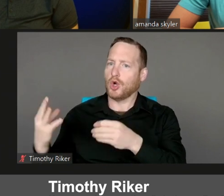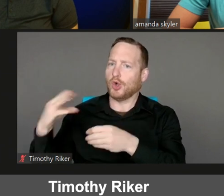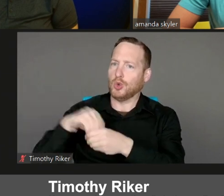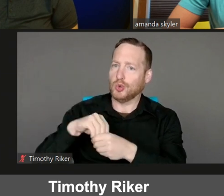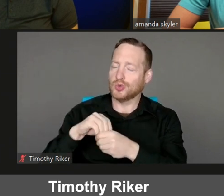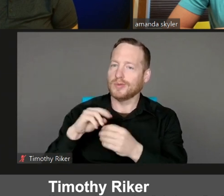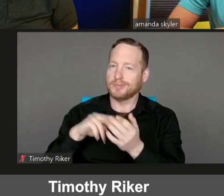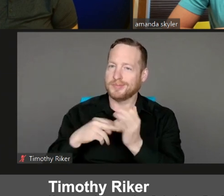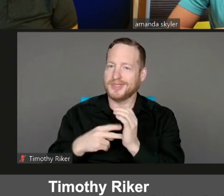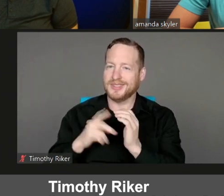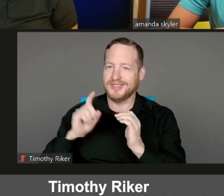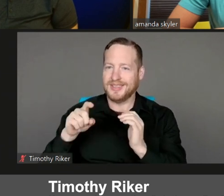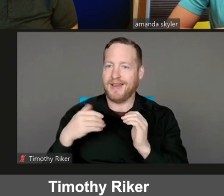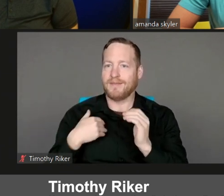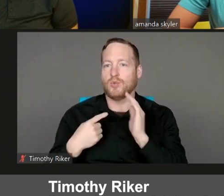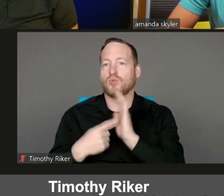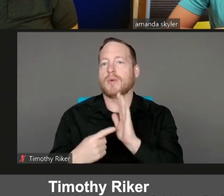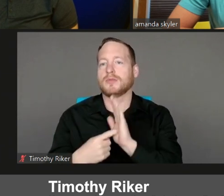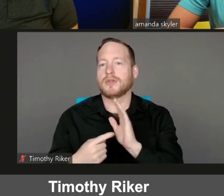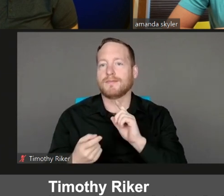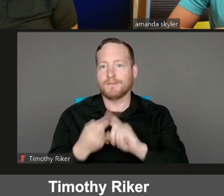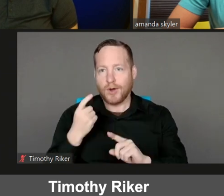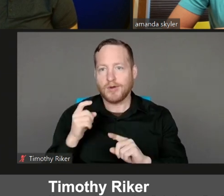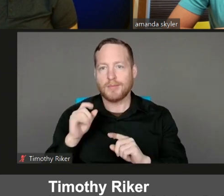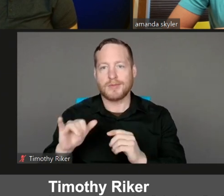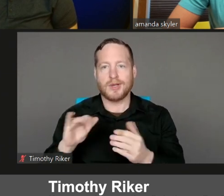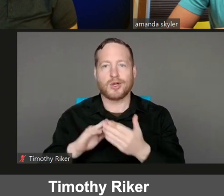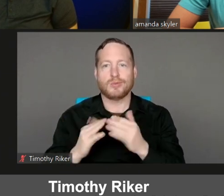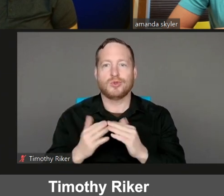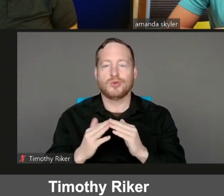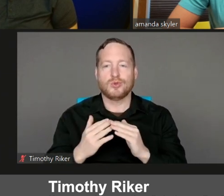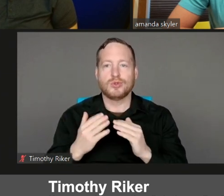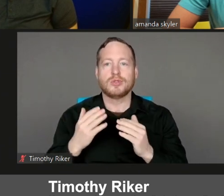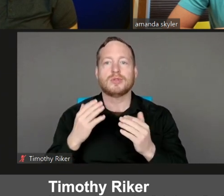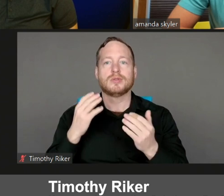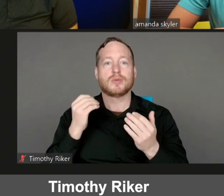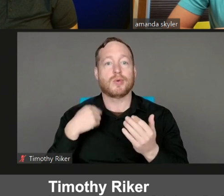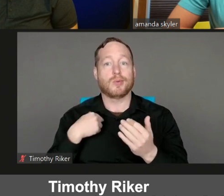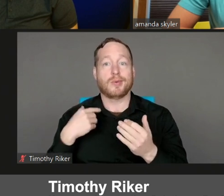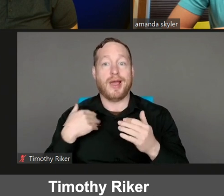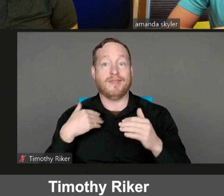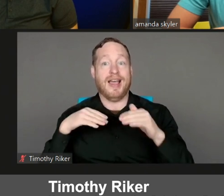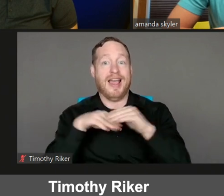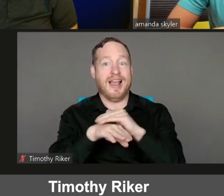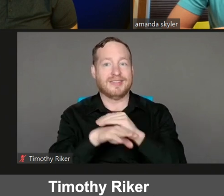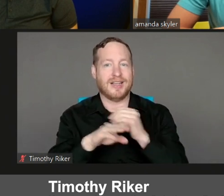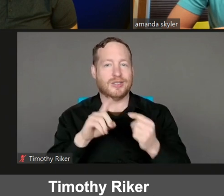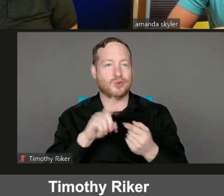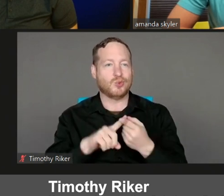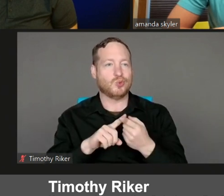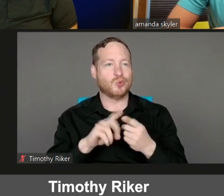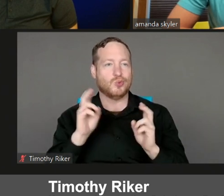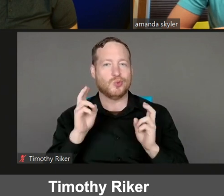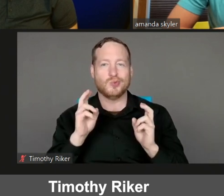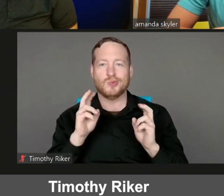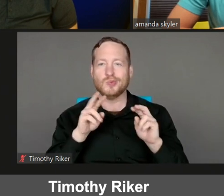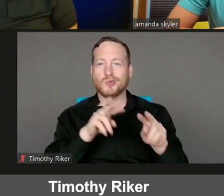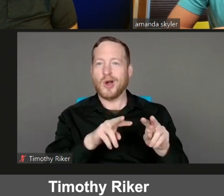make events and movies that are truly inclusive they have things that are representative of the community at large